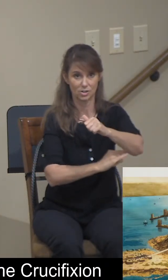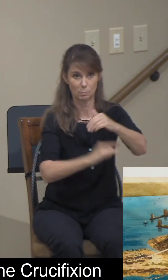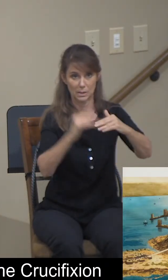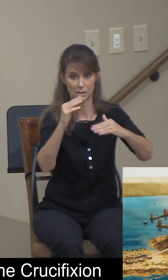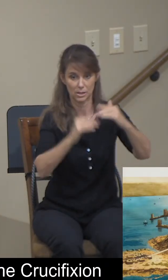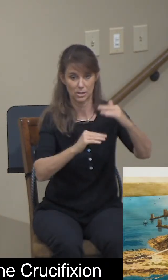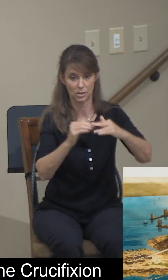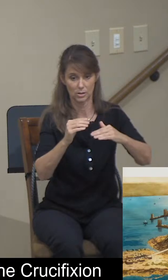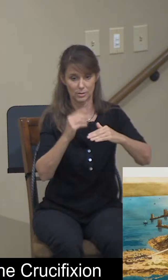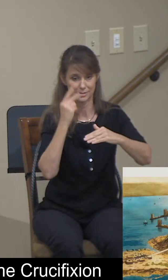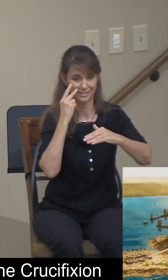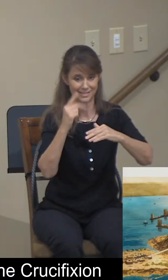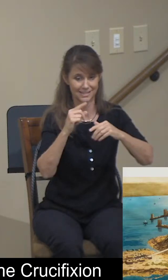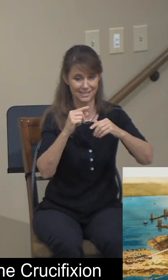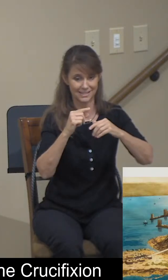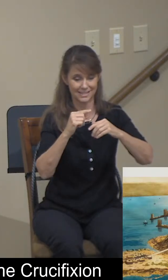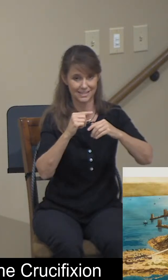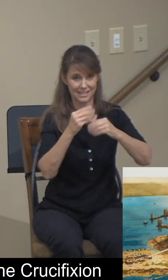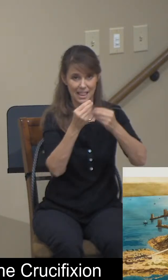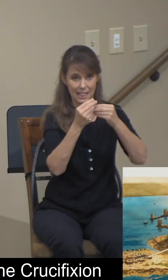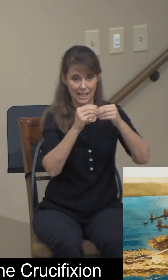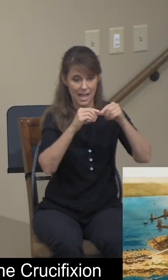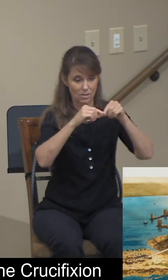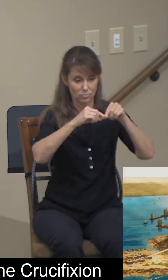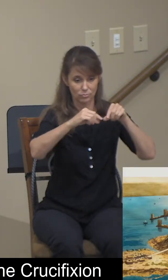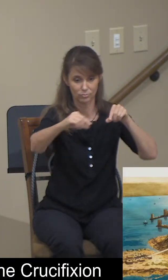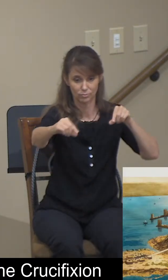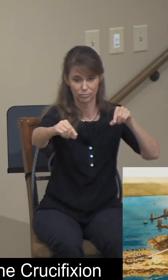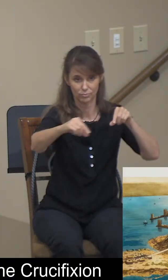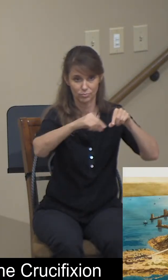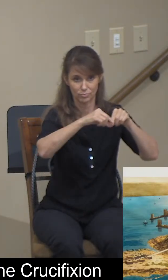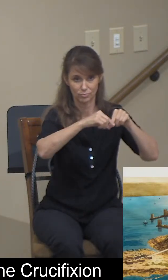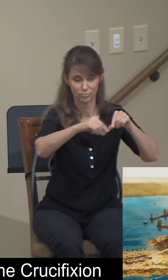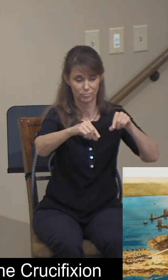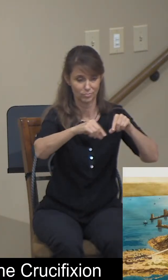land that, especially during a period when the